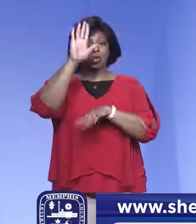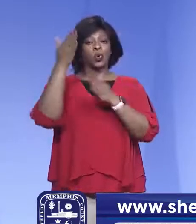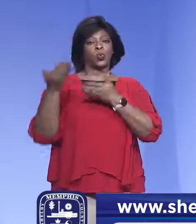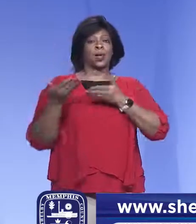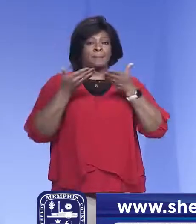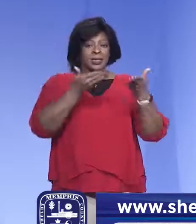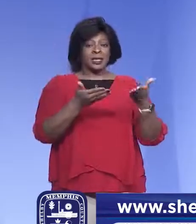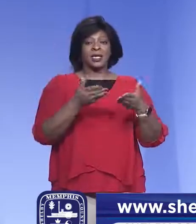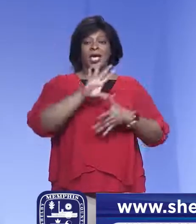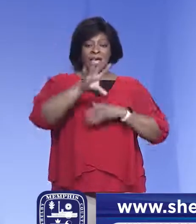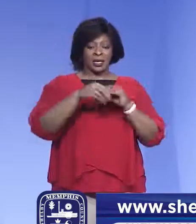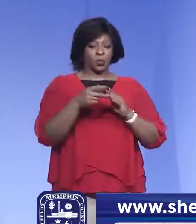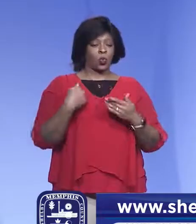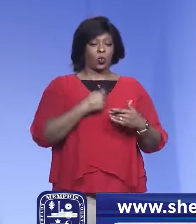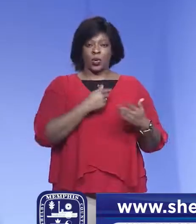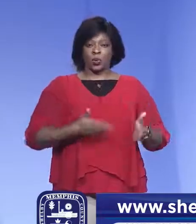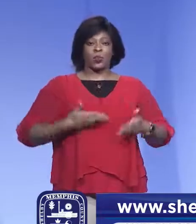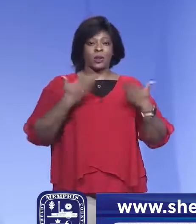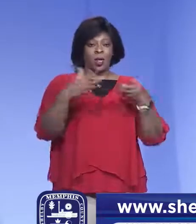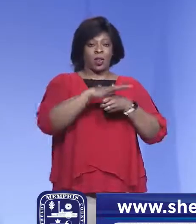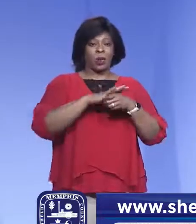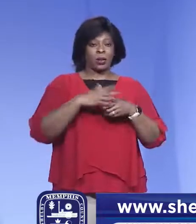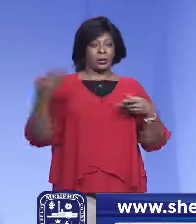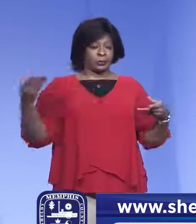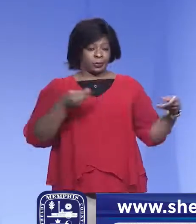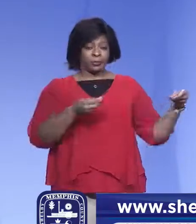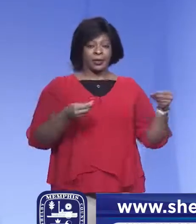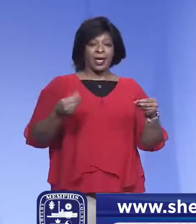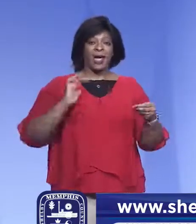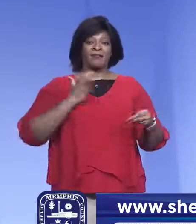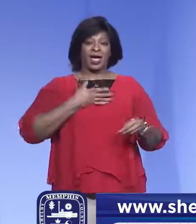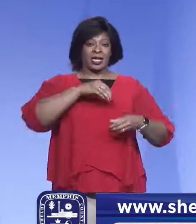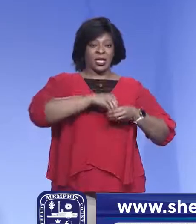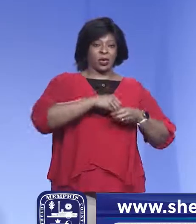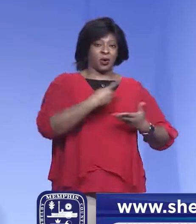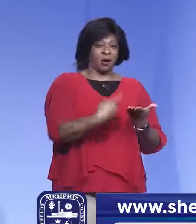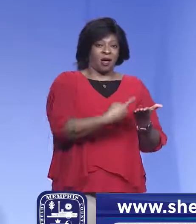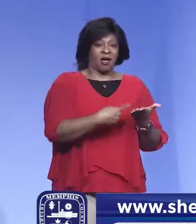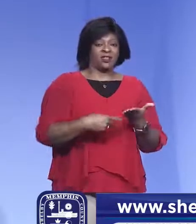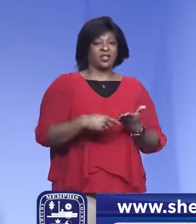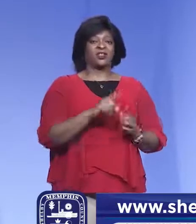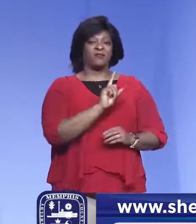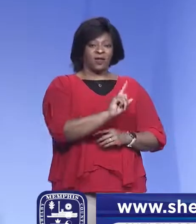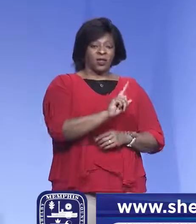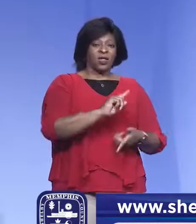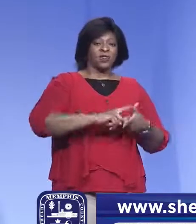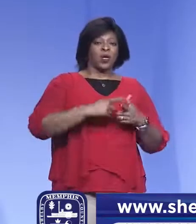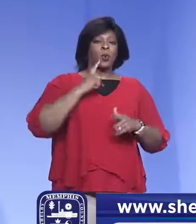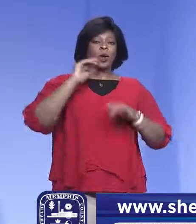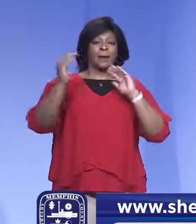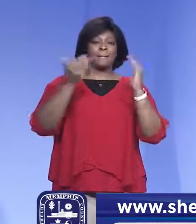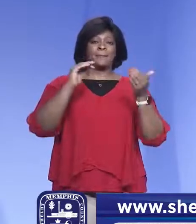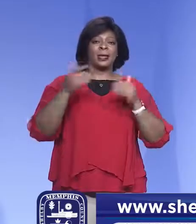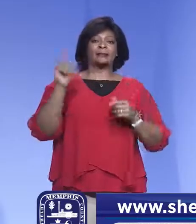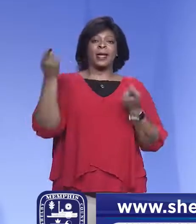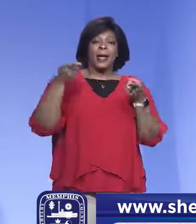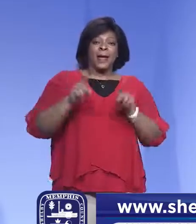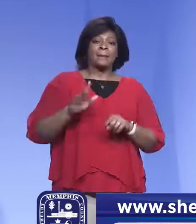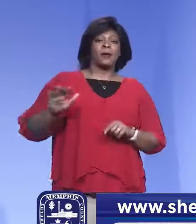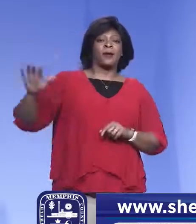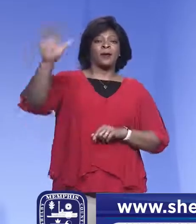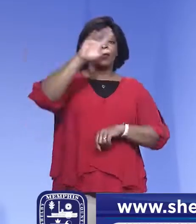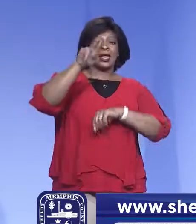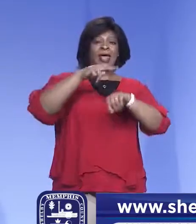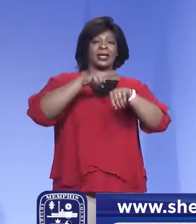addition to what we recommend locally. So we tend to have our internal conversations first. Then we'll compare that to what's happening in